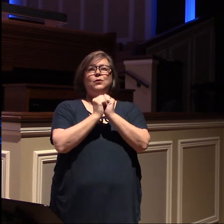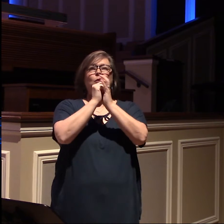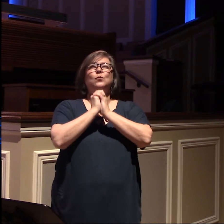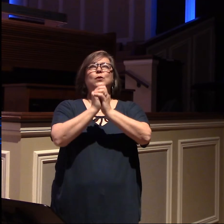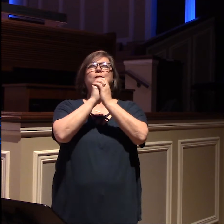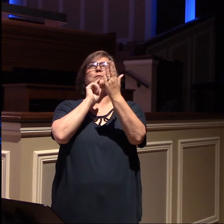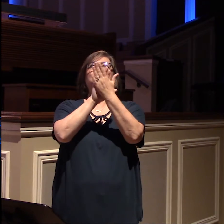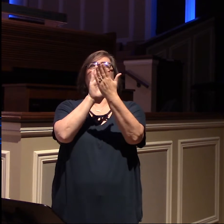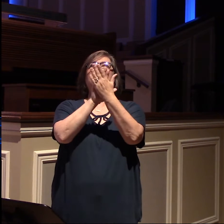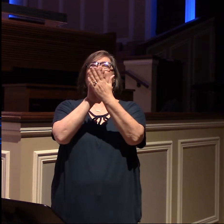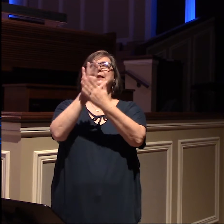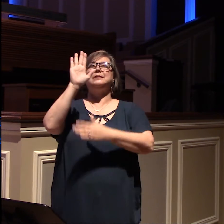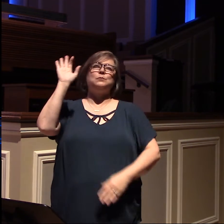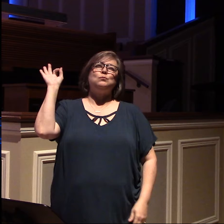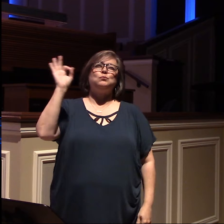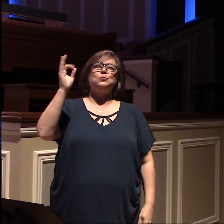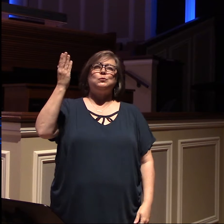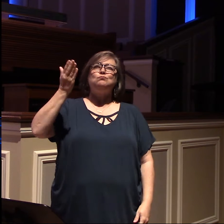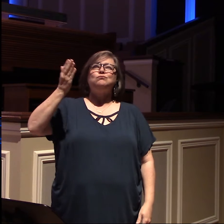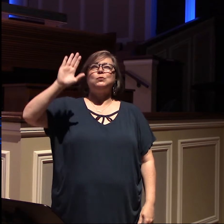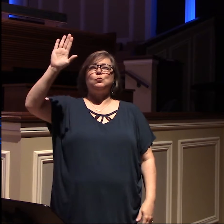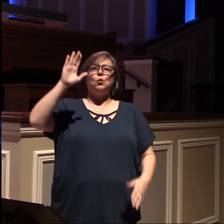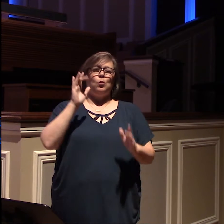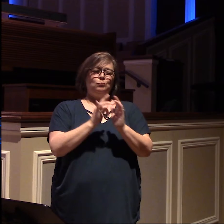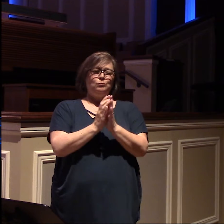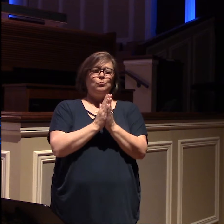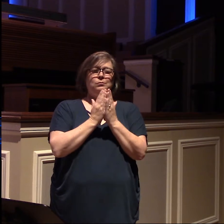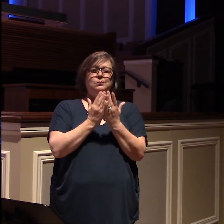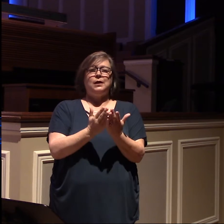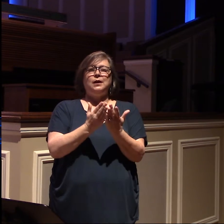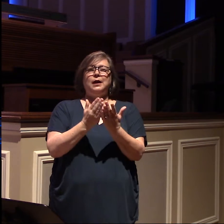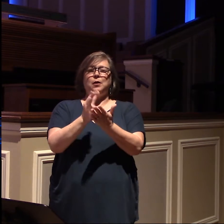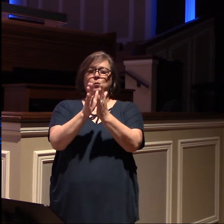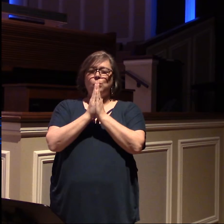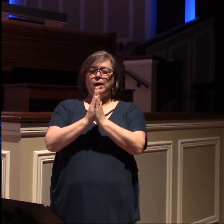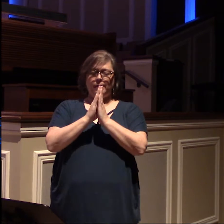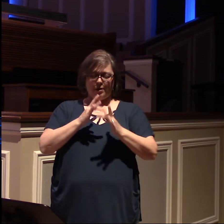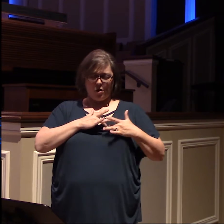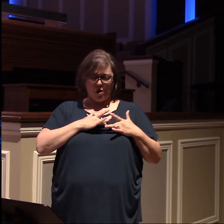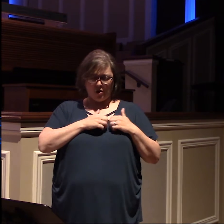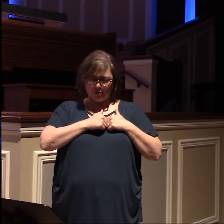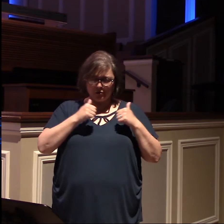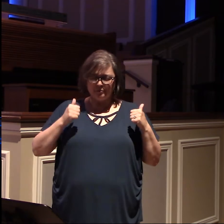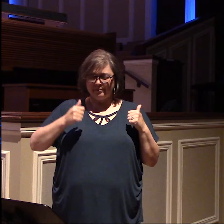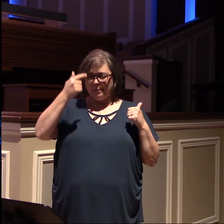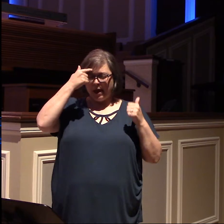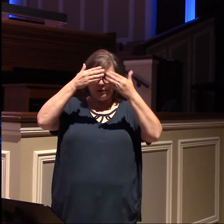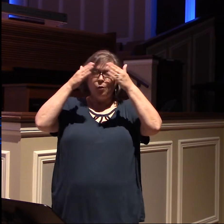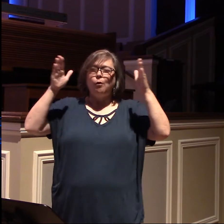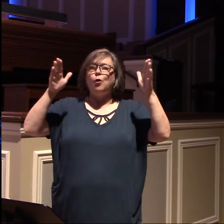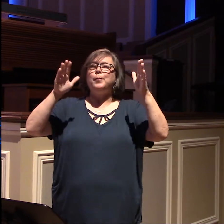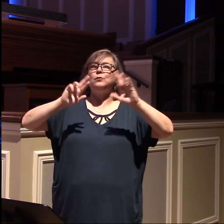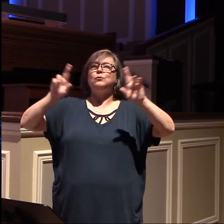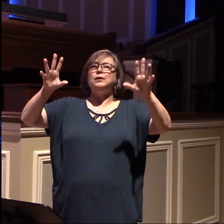and praise and the preaching of your word. So God, right now I pray that you open our minds, that you open our hearts to receive what you have for us today.